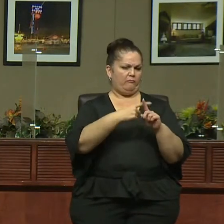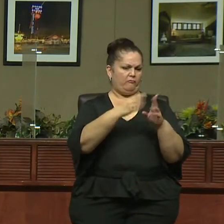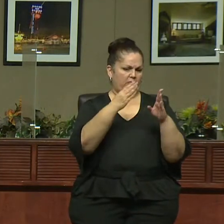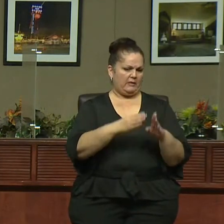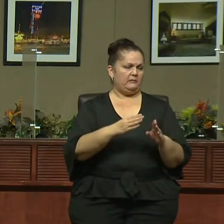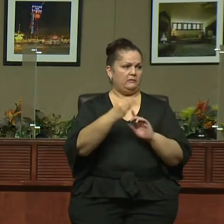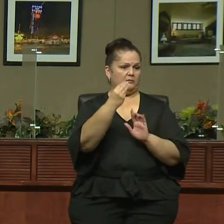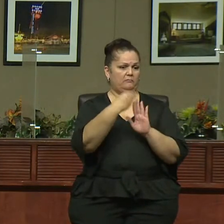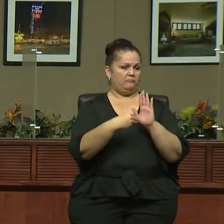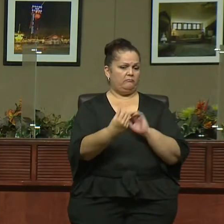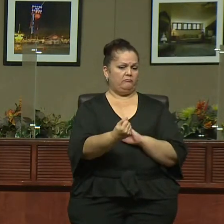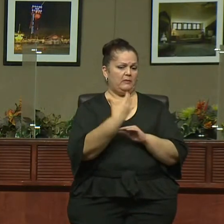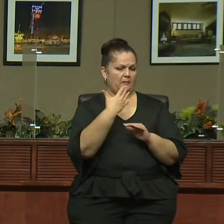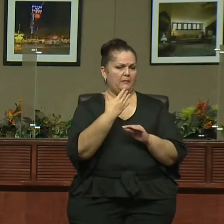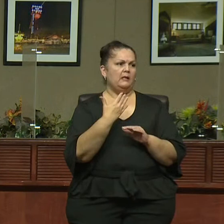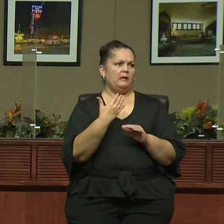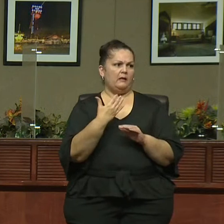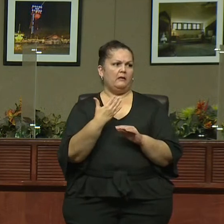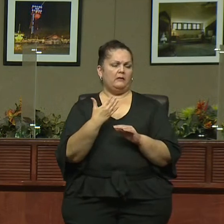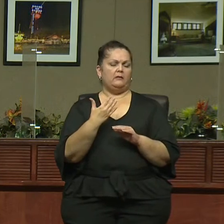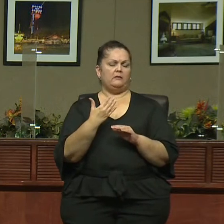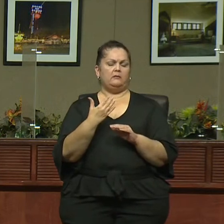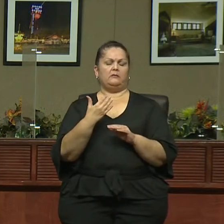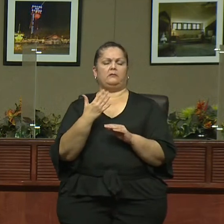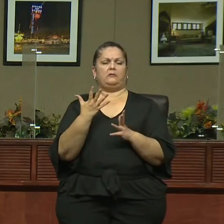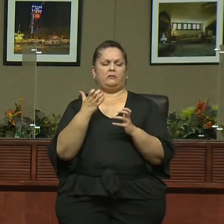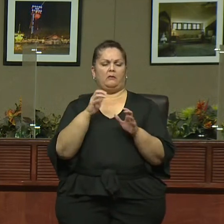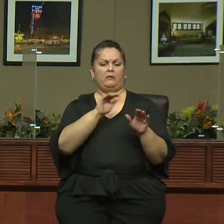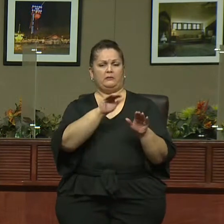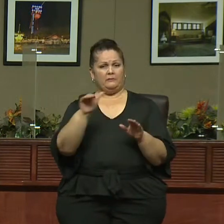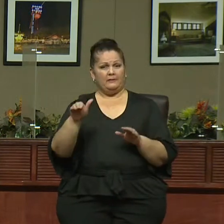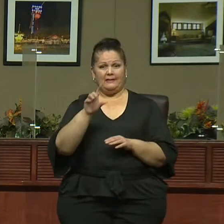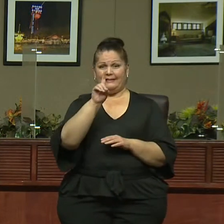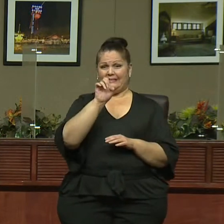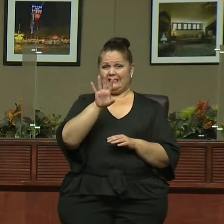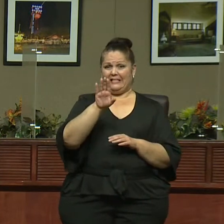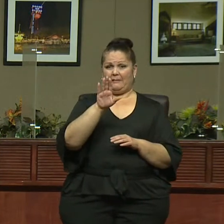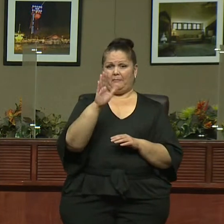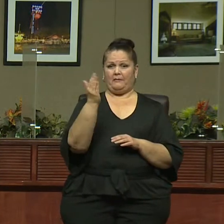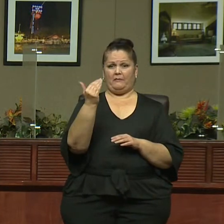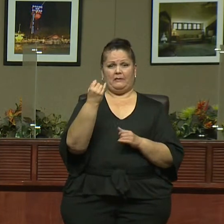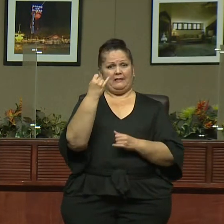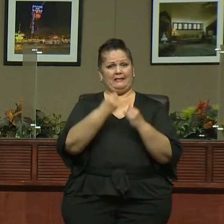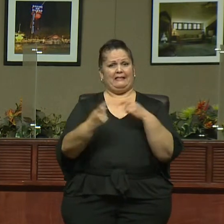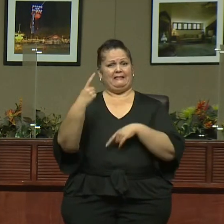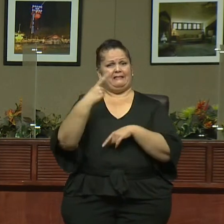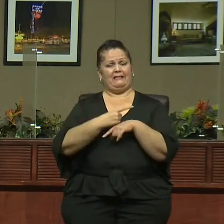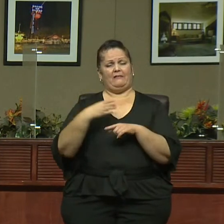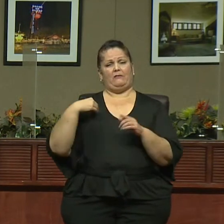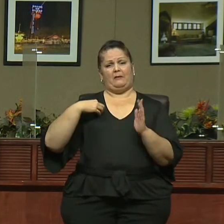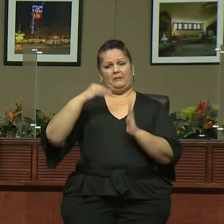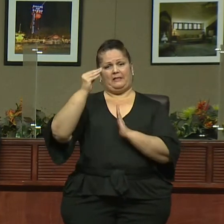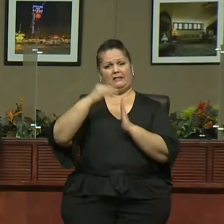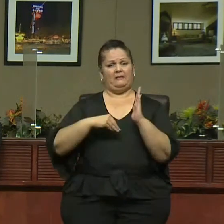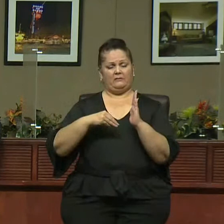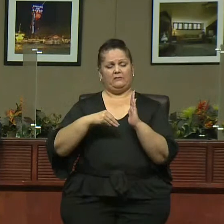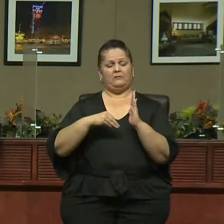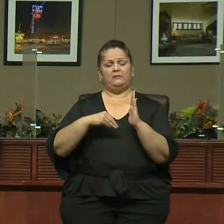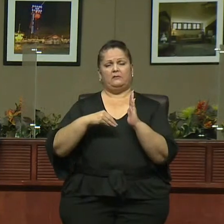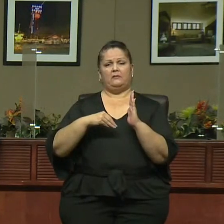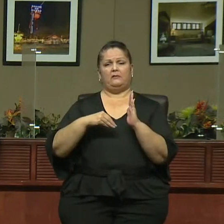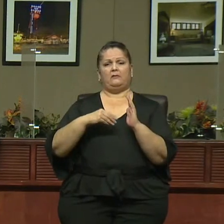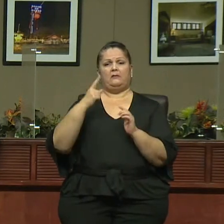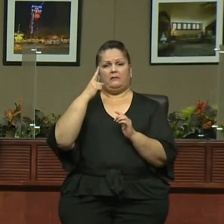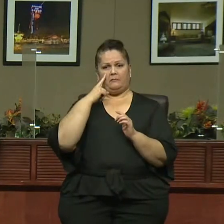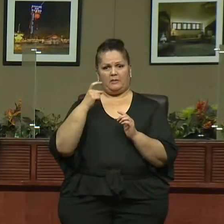bit closer. Just do want to remind them, December 15th, we have to cut off the application process because we